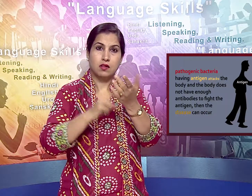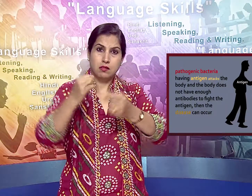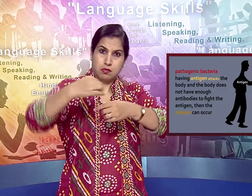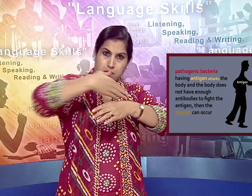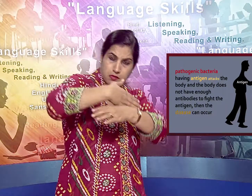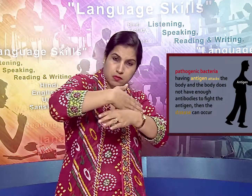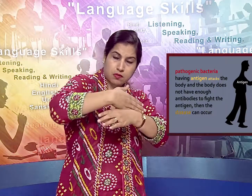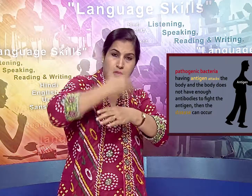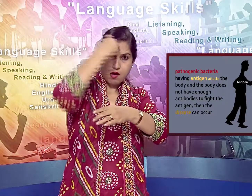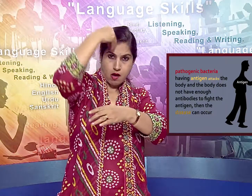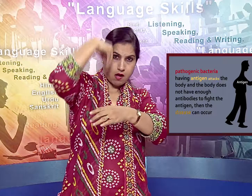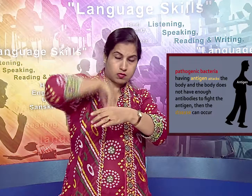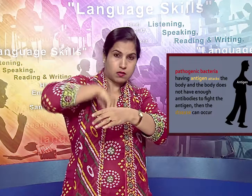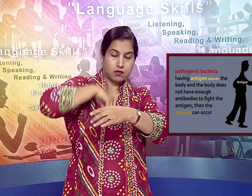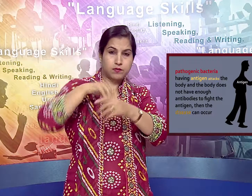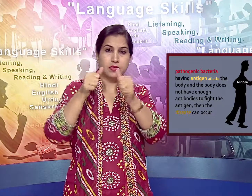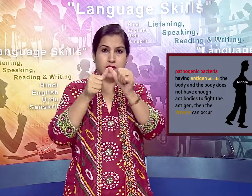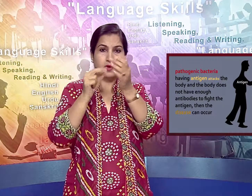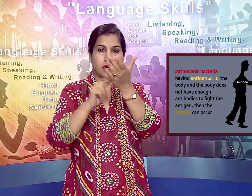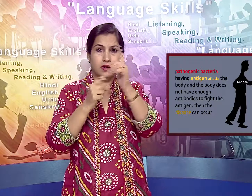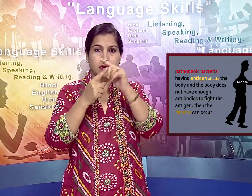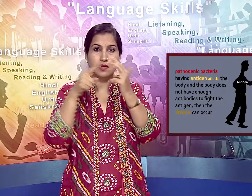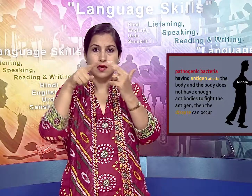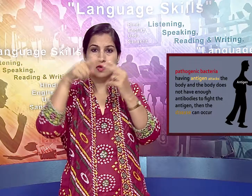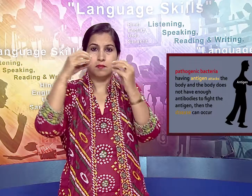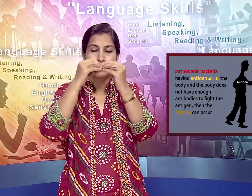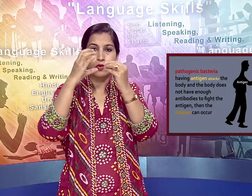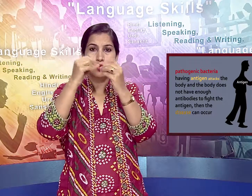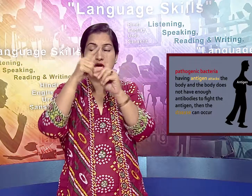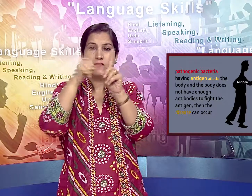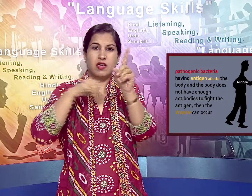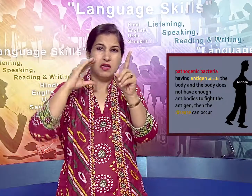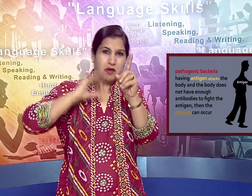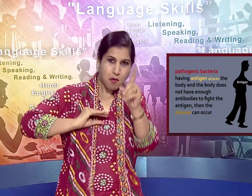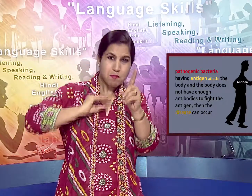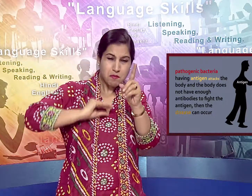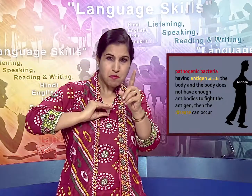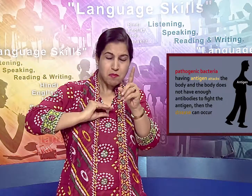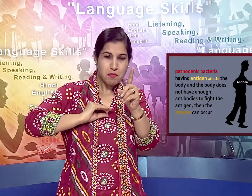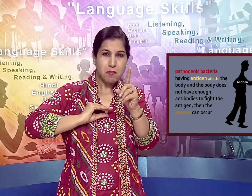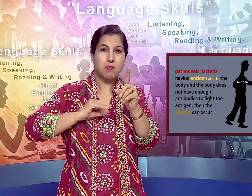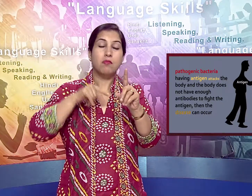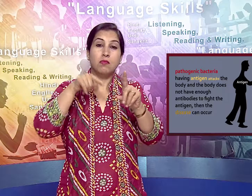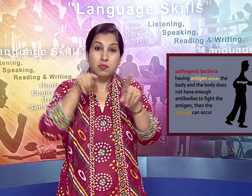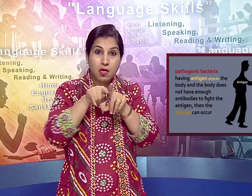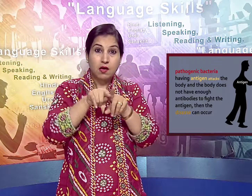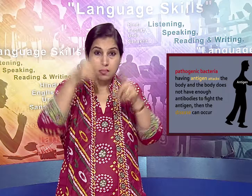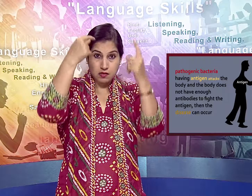enough antibodies to fight the antigen, then the symptoms or the disease